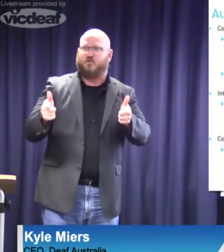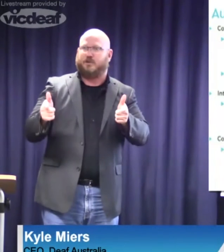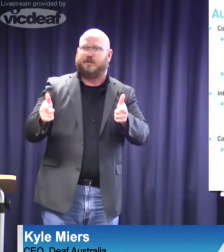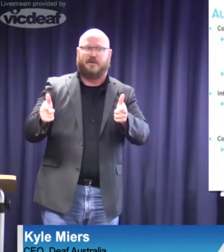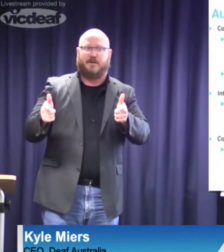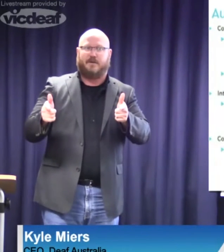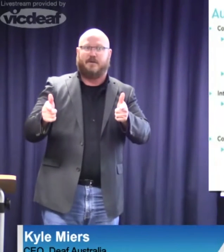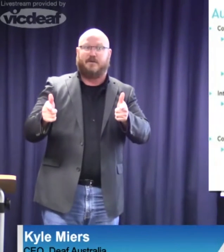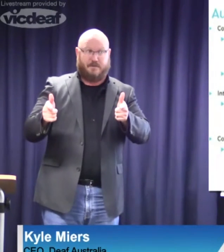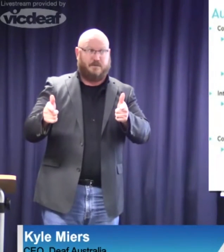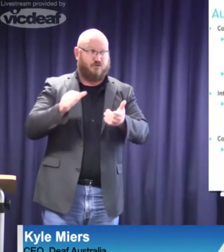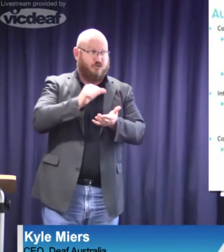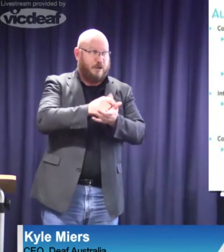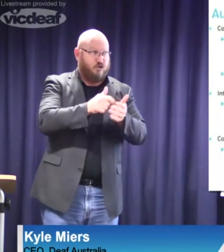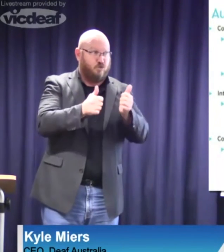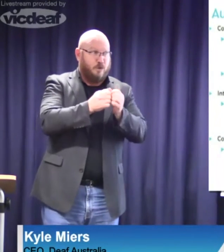Auslan is a language.